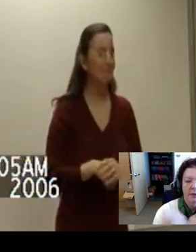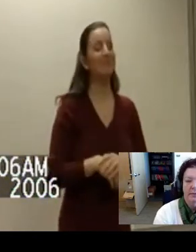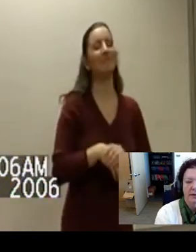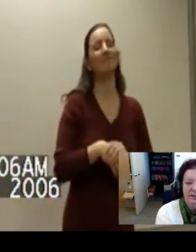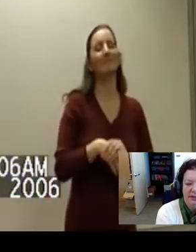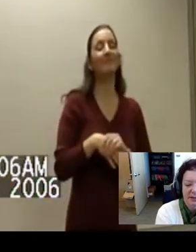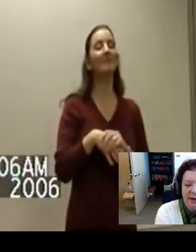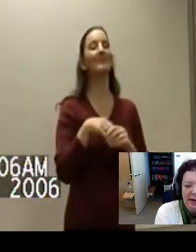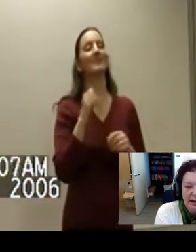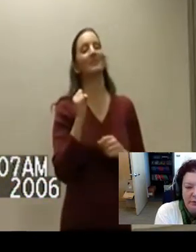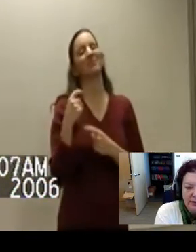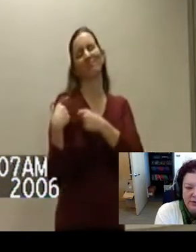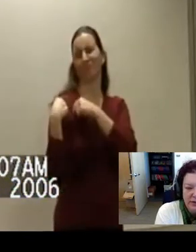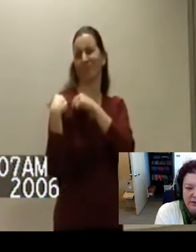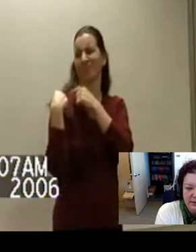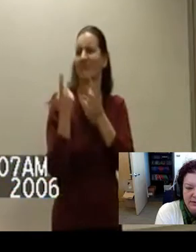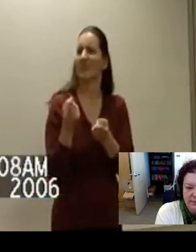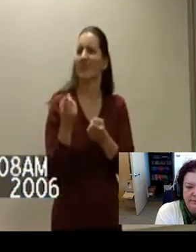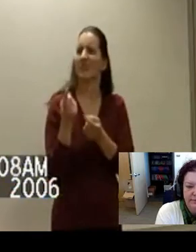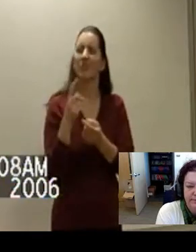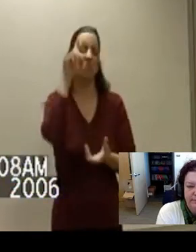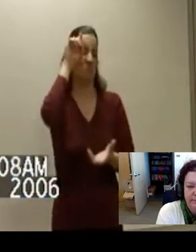I'm going to talk today about how to raise chickens.